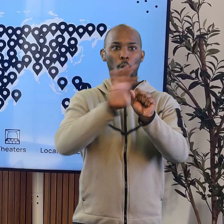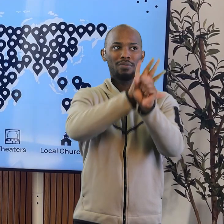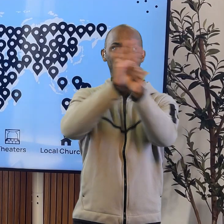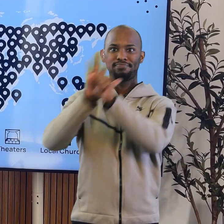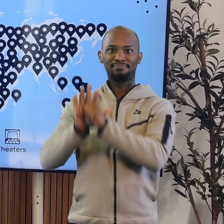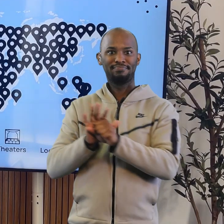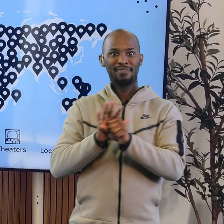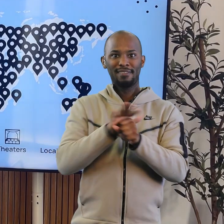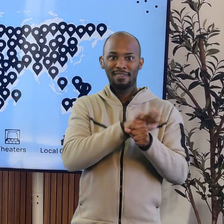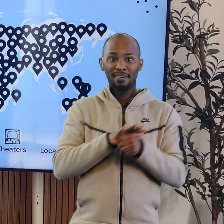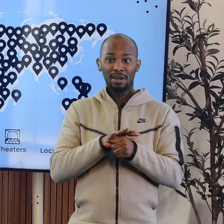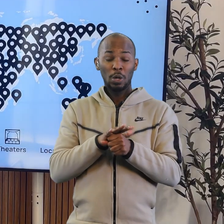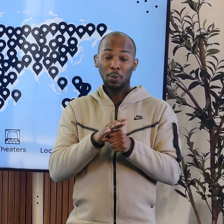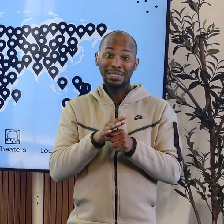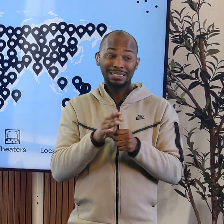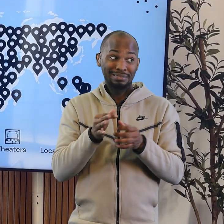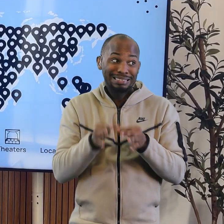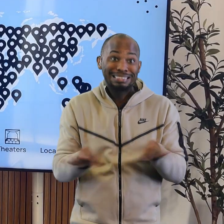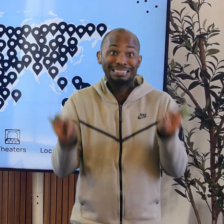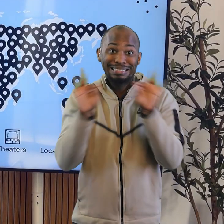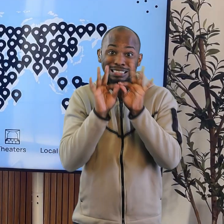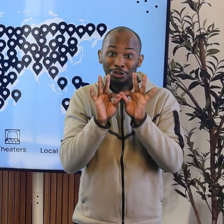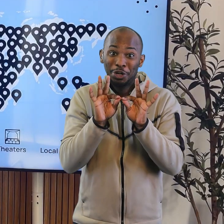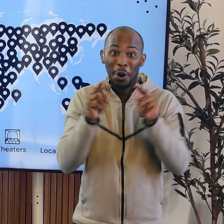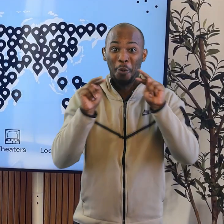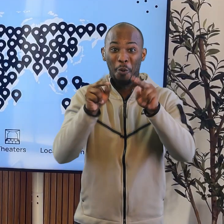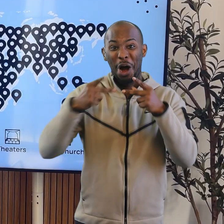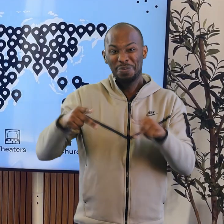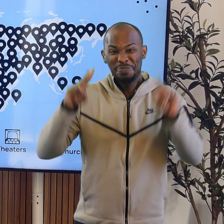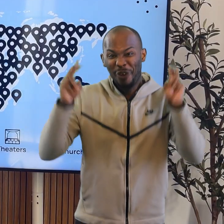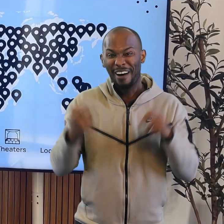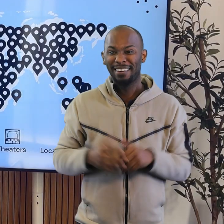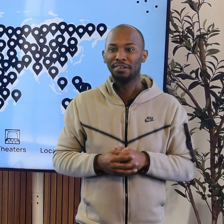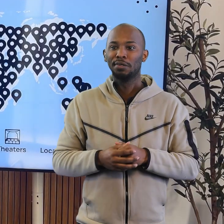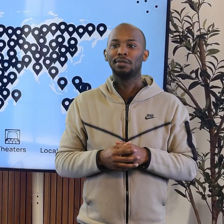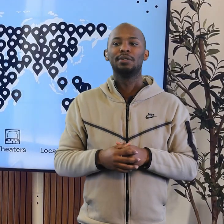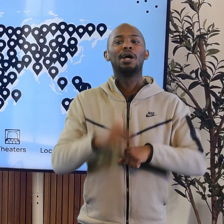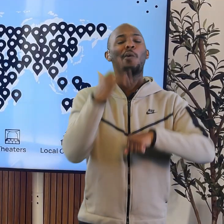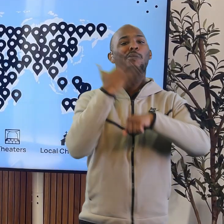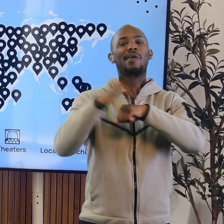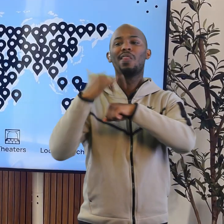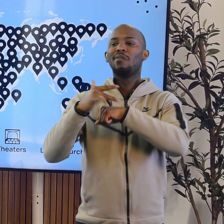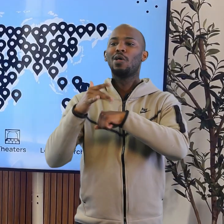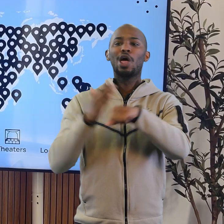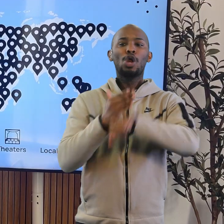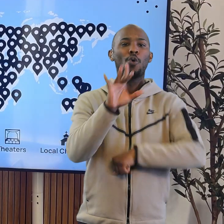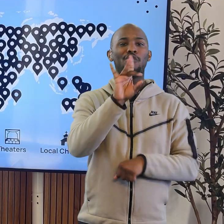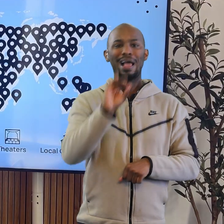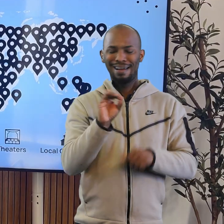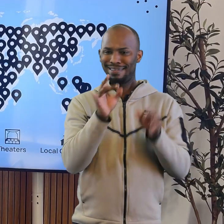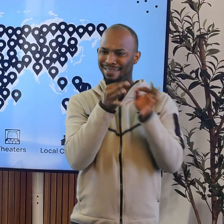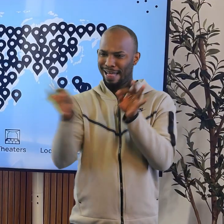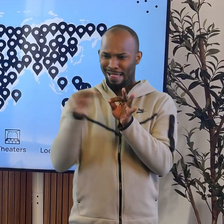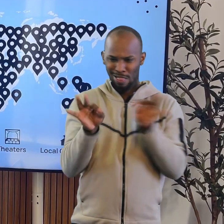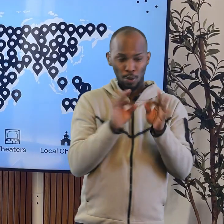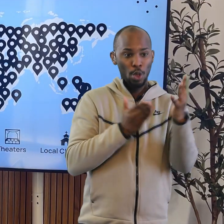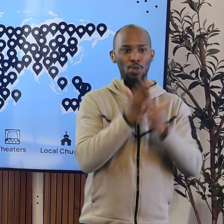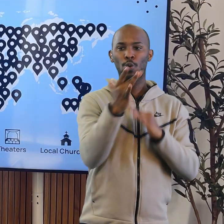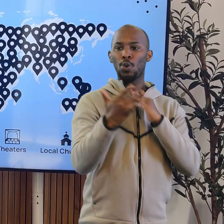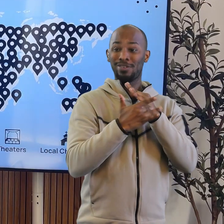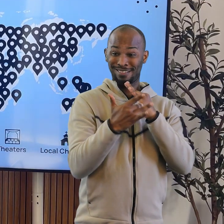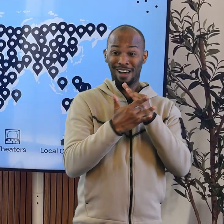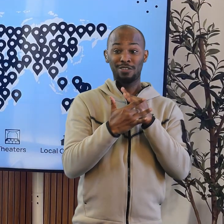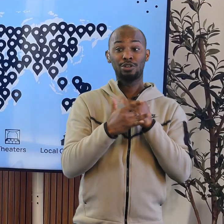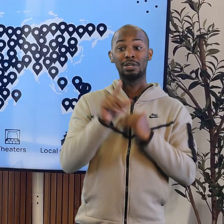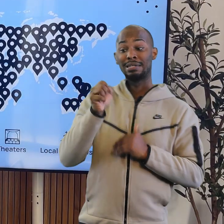their places, which is essentially a watch party for Gather 25. This will be available in over 80 languages through technology,